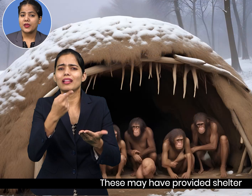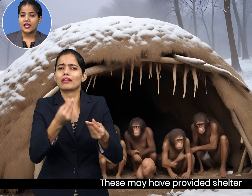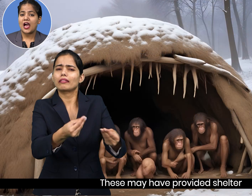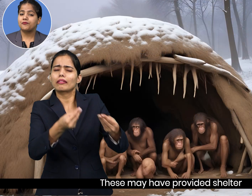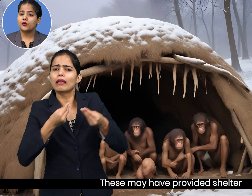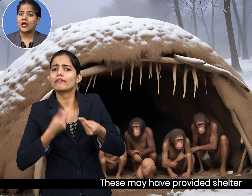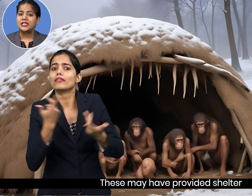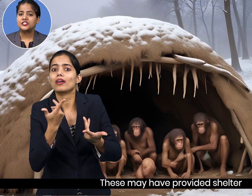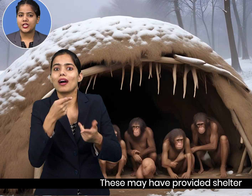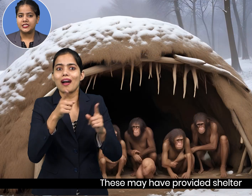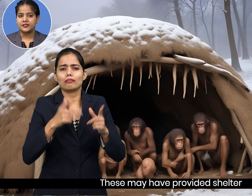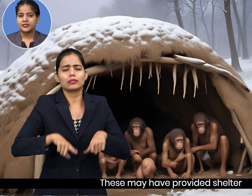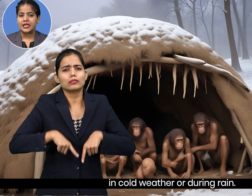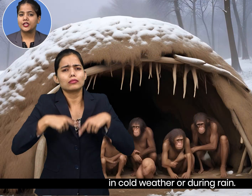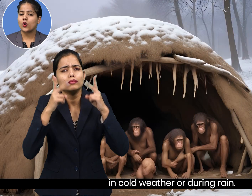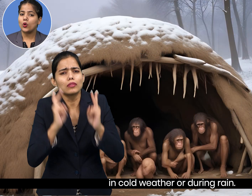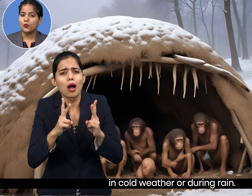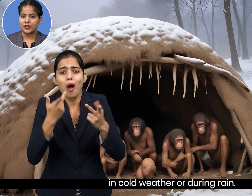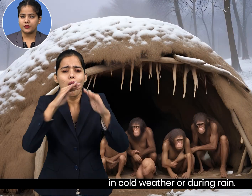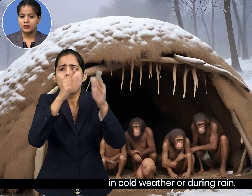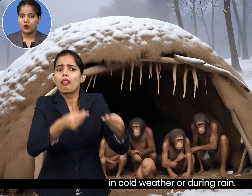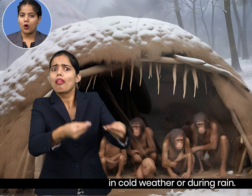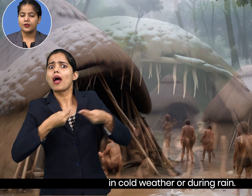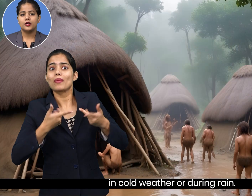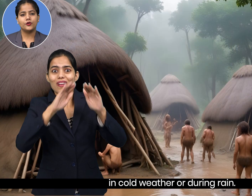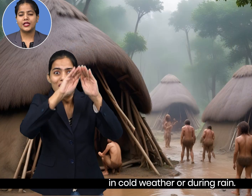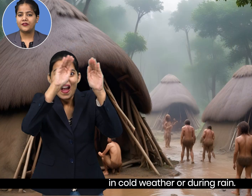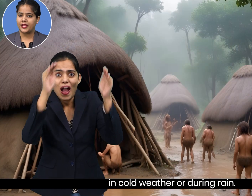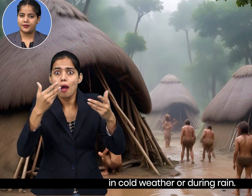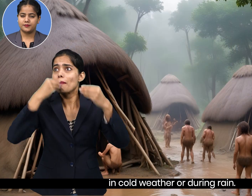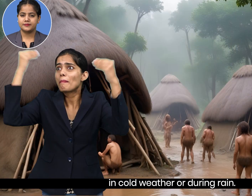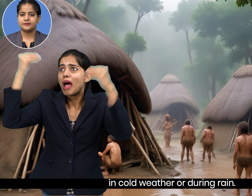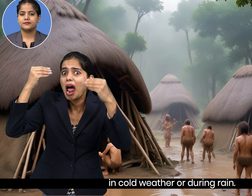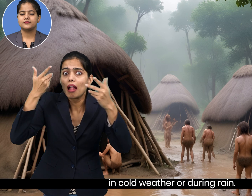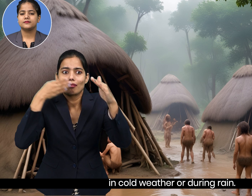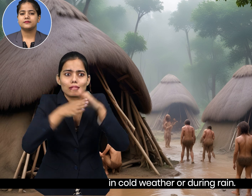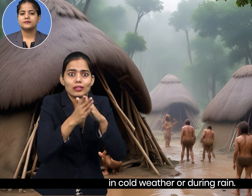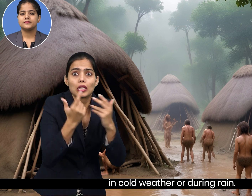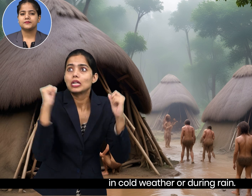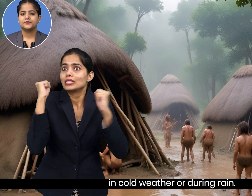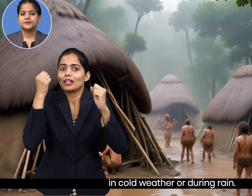These may have provided shelter in cold weather or during rain.